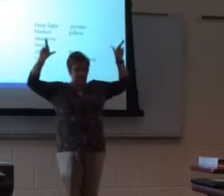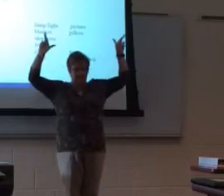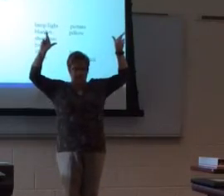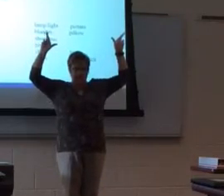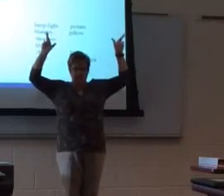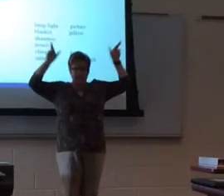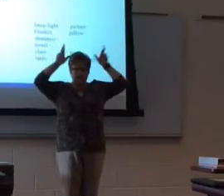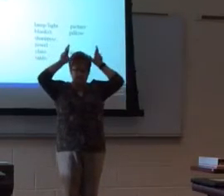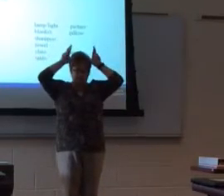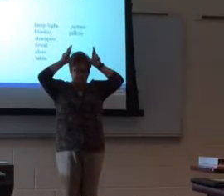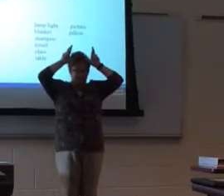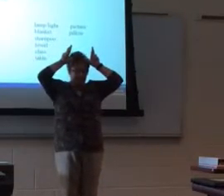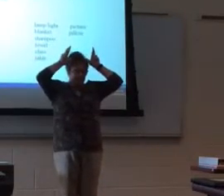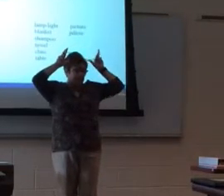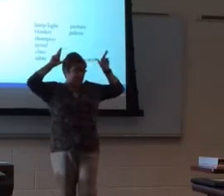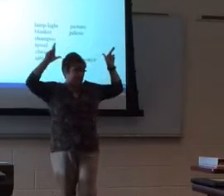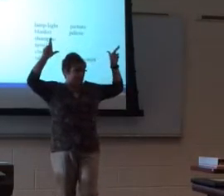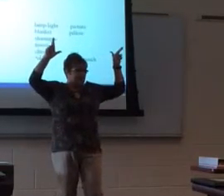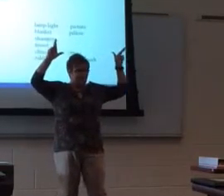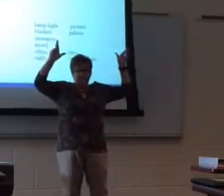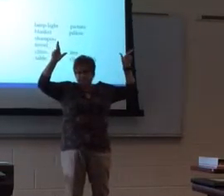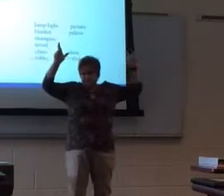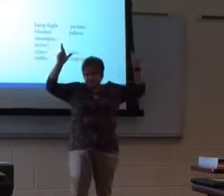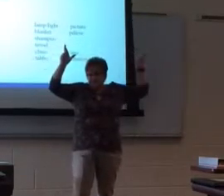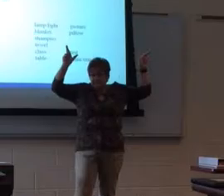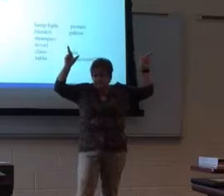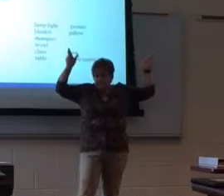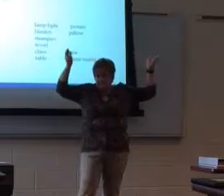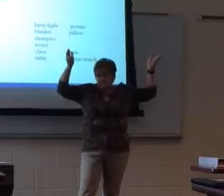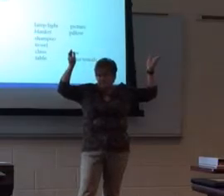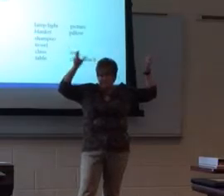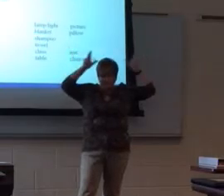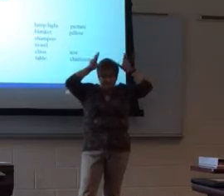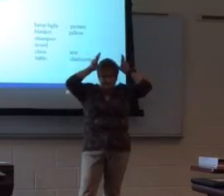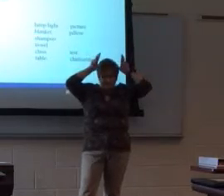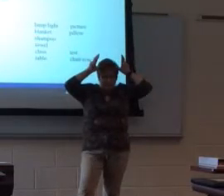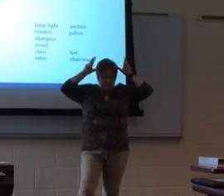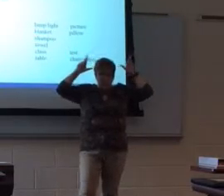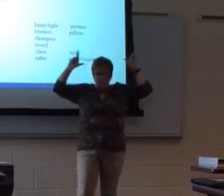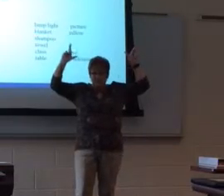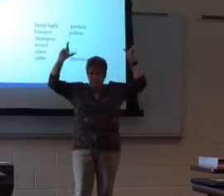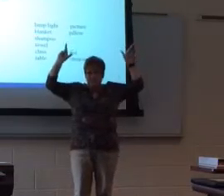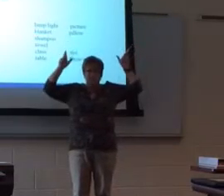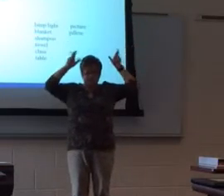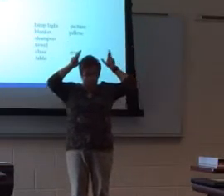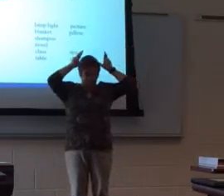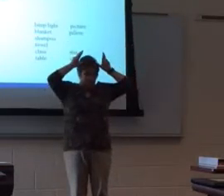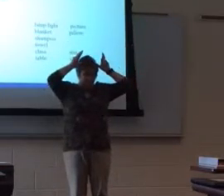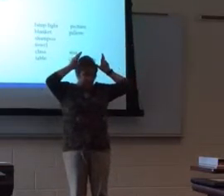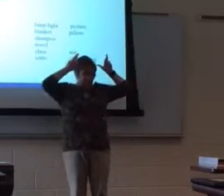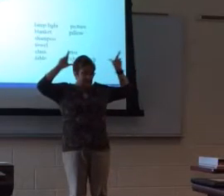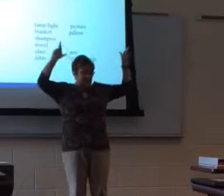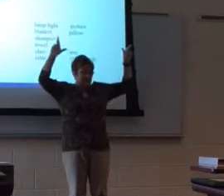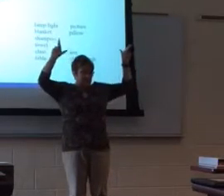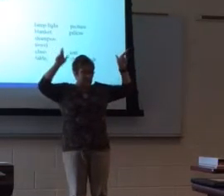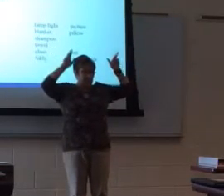R. So you guys know what this represents? Yes. Antlers, yeah, for the reindeer. So an